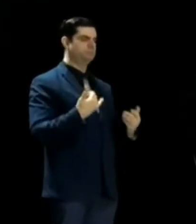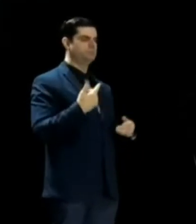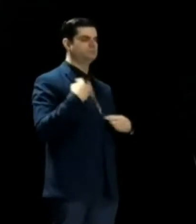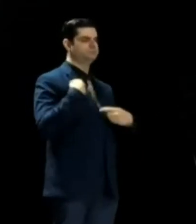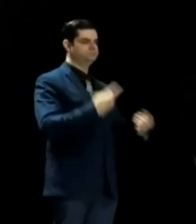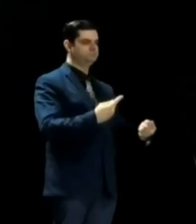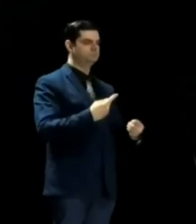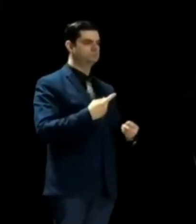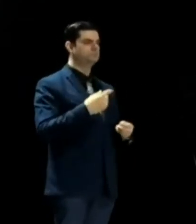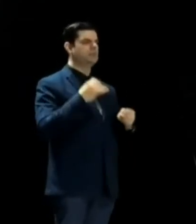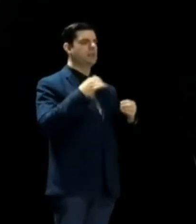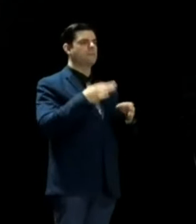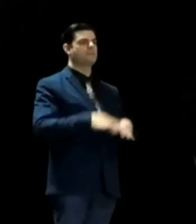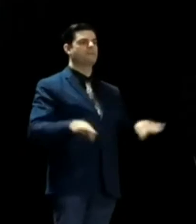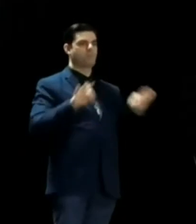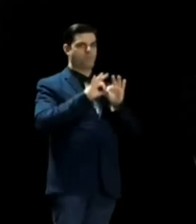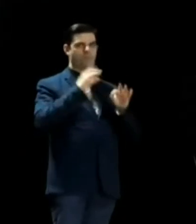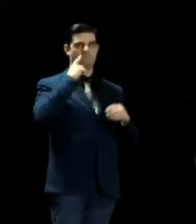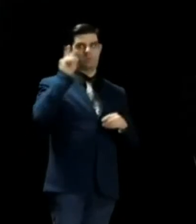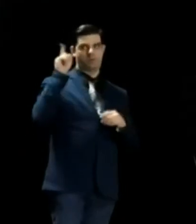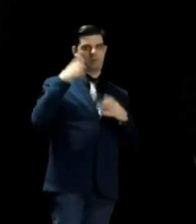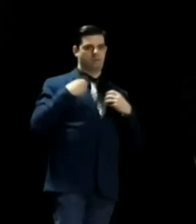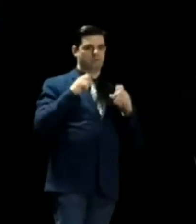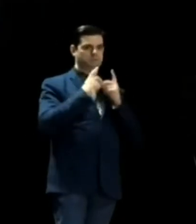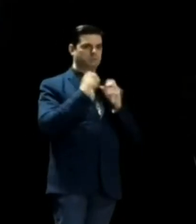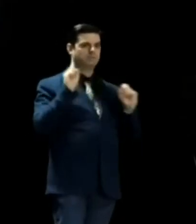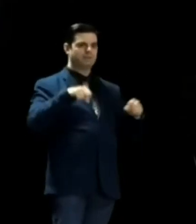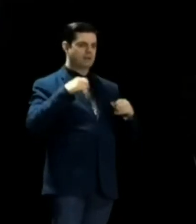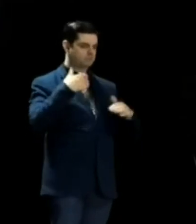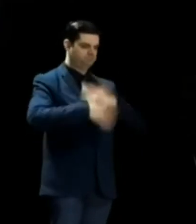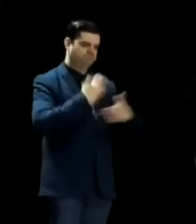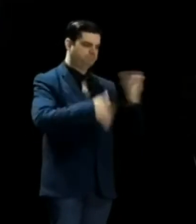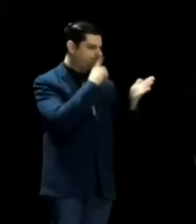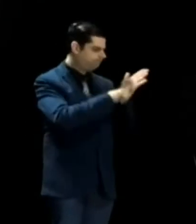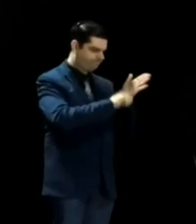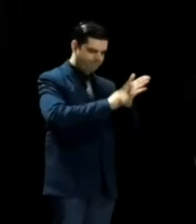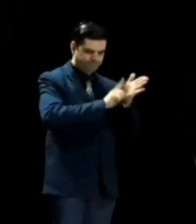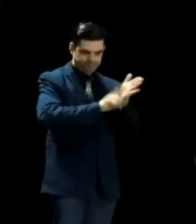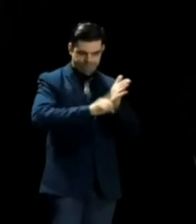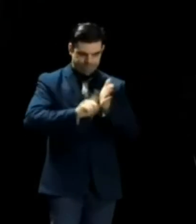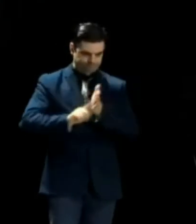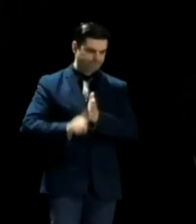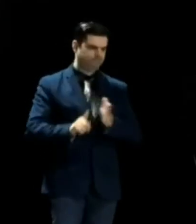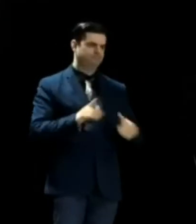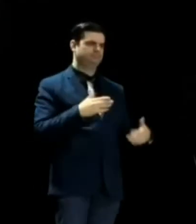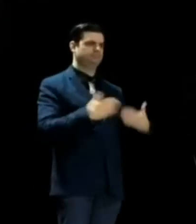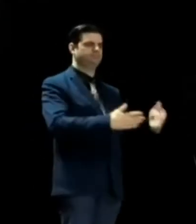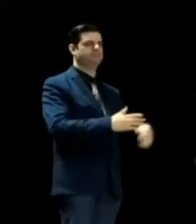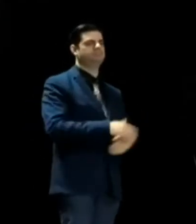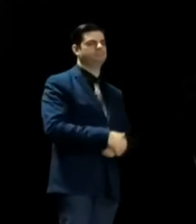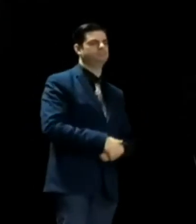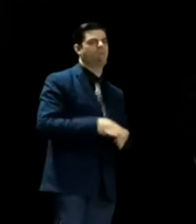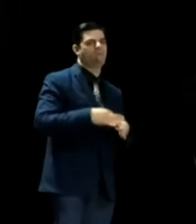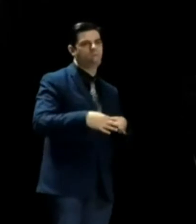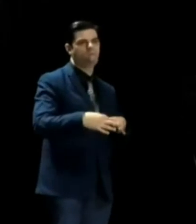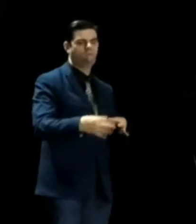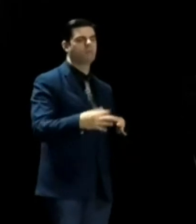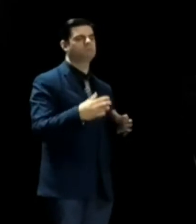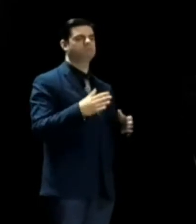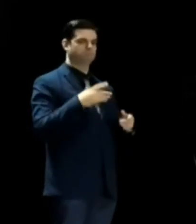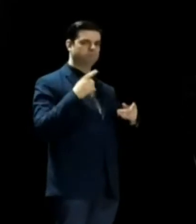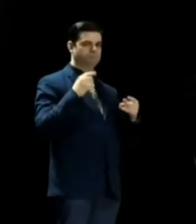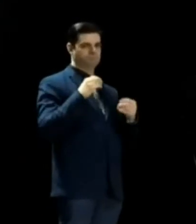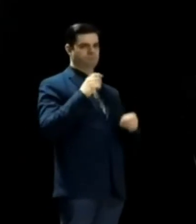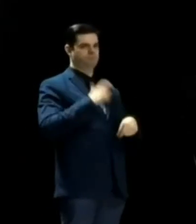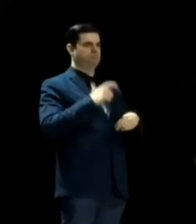real time. We get to get the results of a test in real time. We essentially then get to isolate